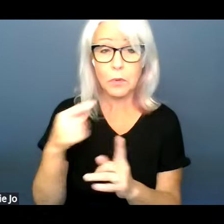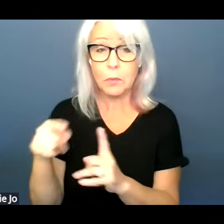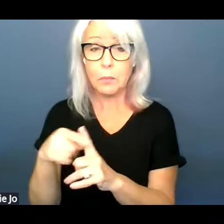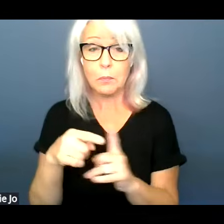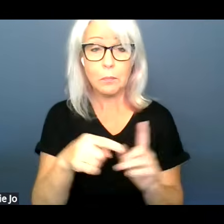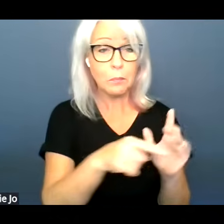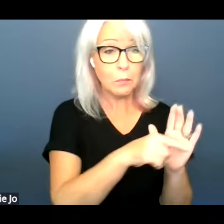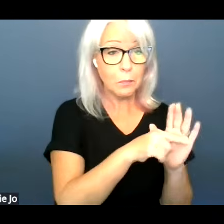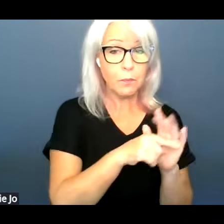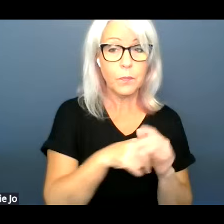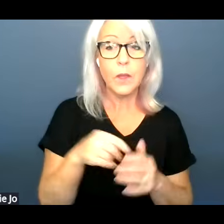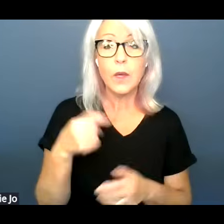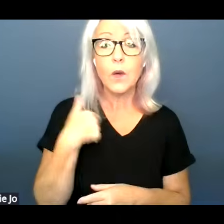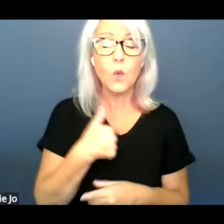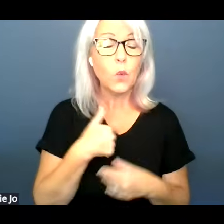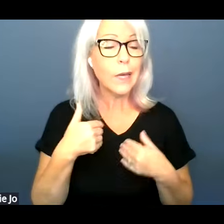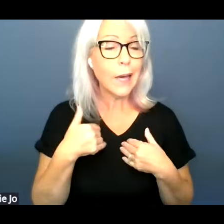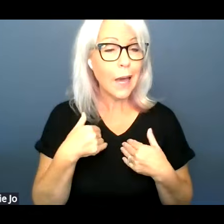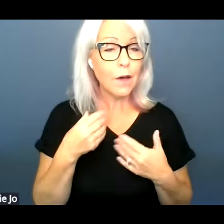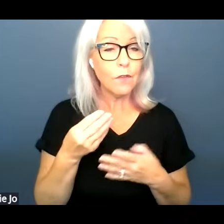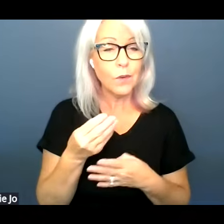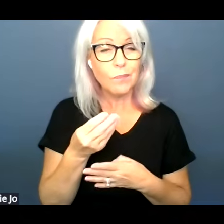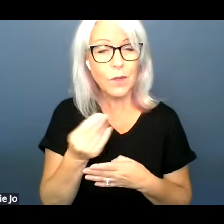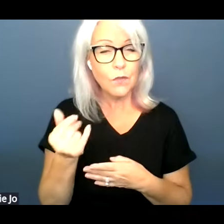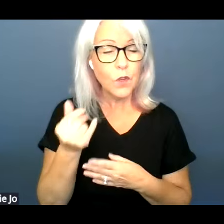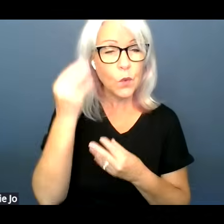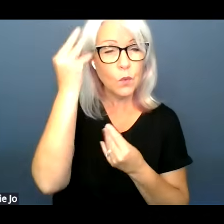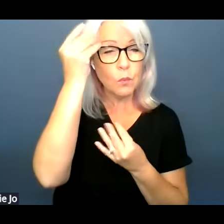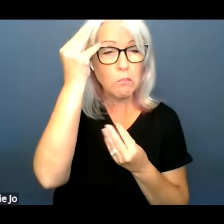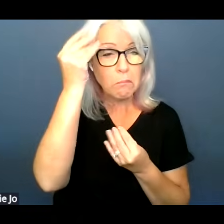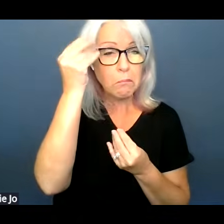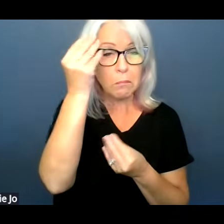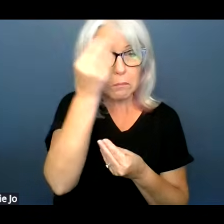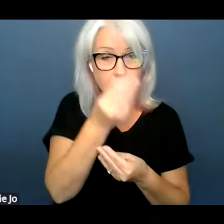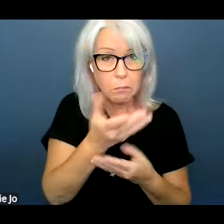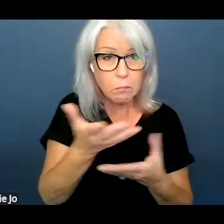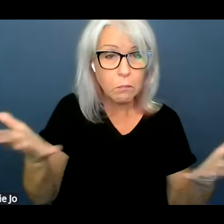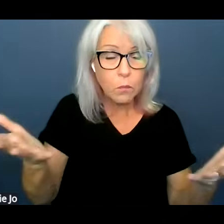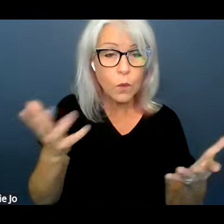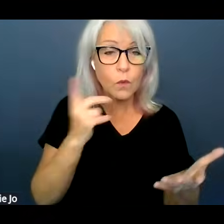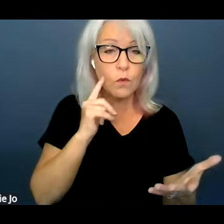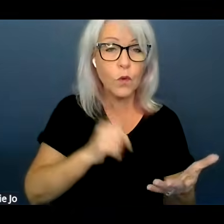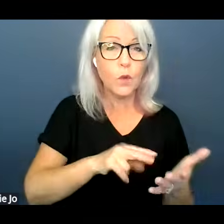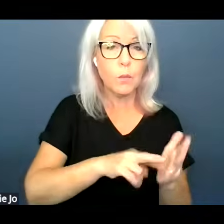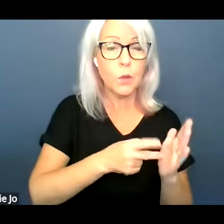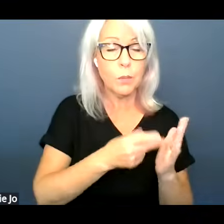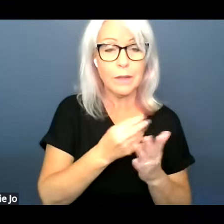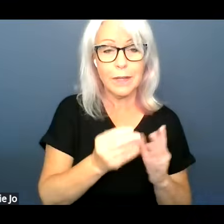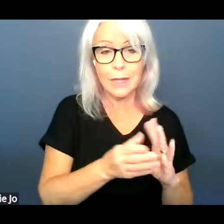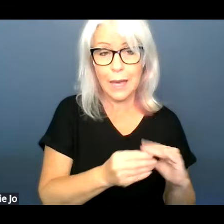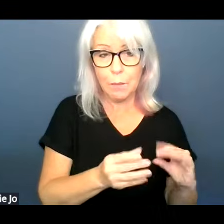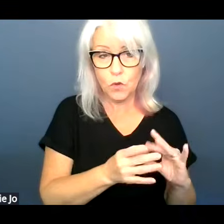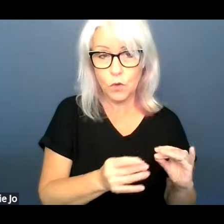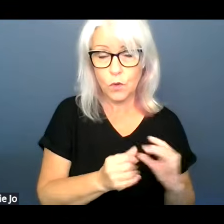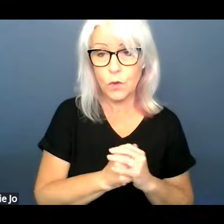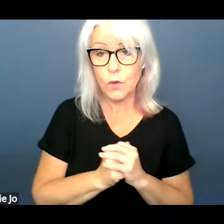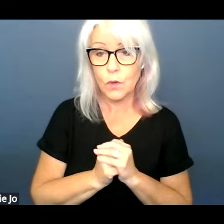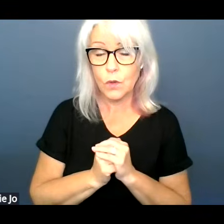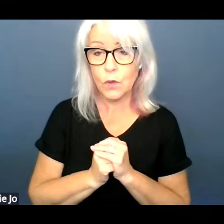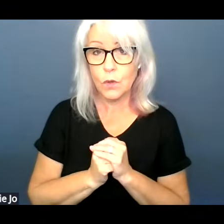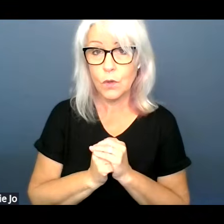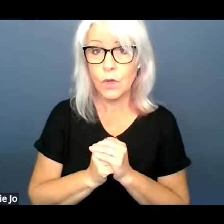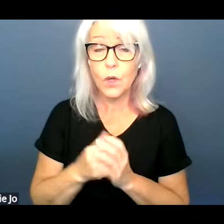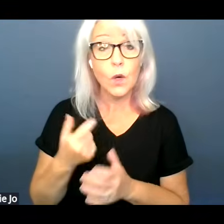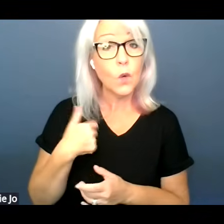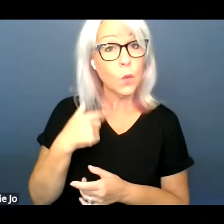some thoughts on each part, the statement of purpose and the caption. We think that Director Brader's ballot language